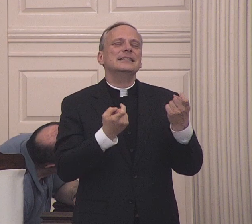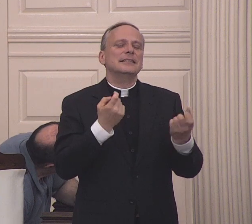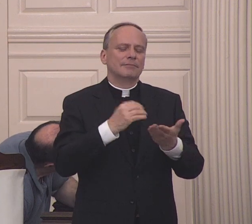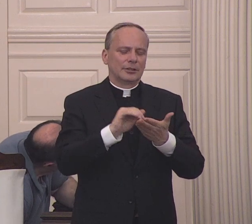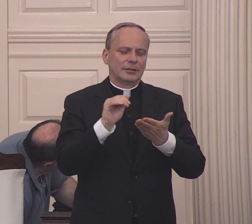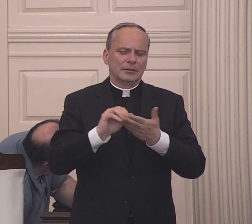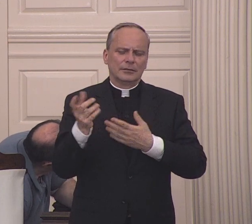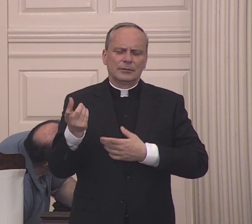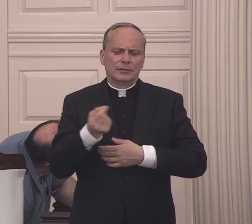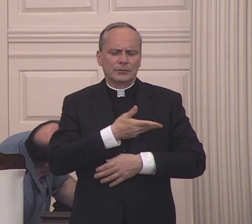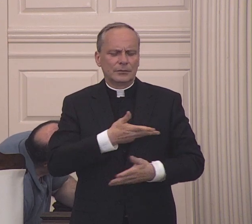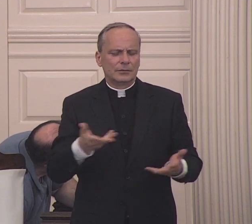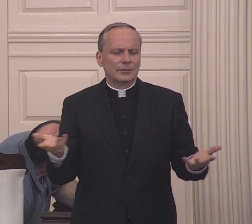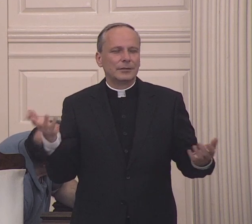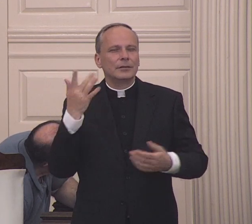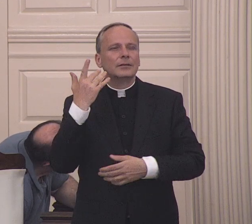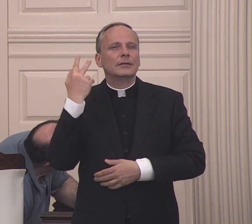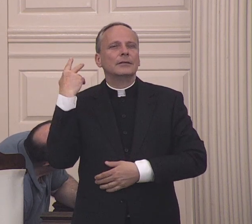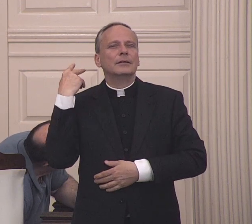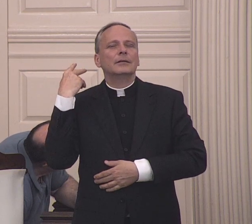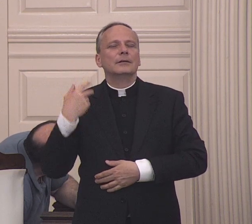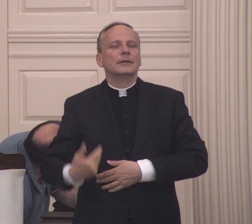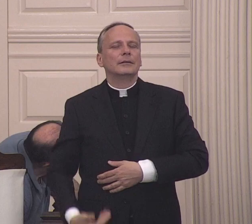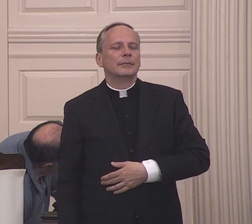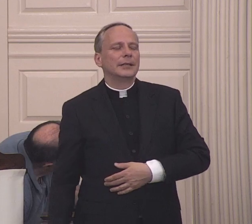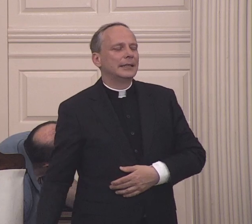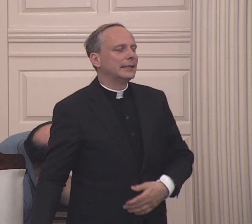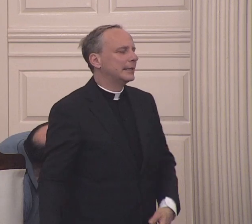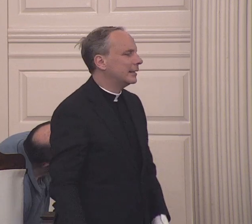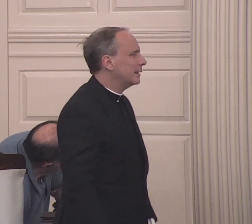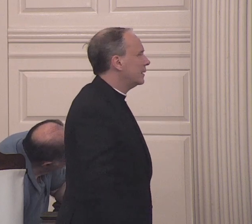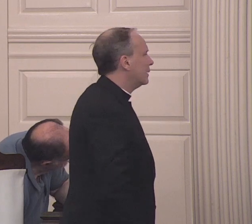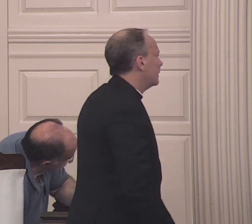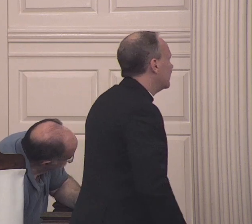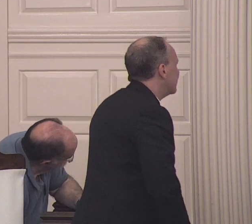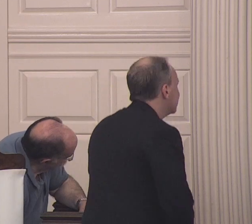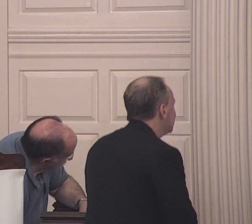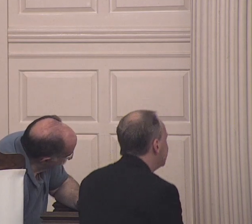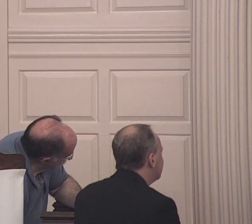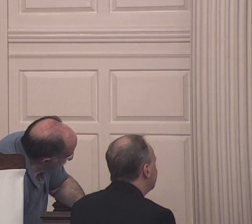of sins. Do this in memory of me."